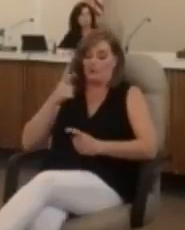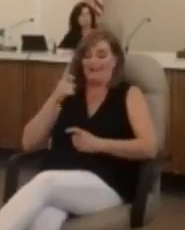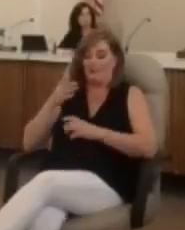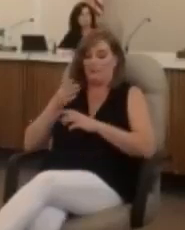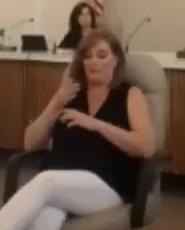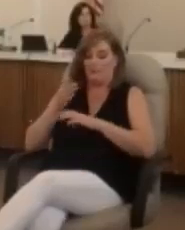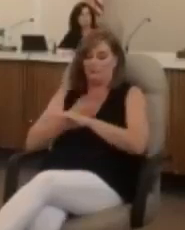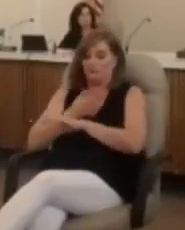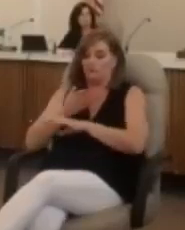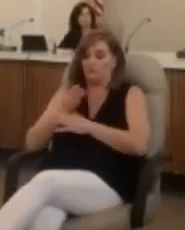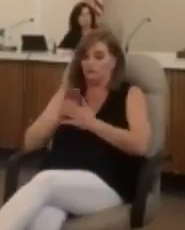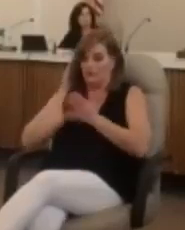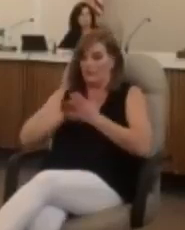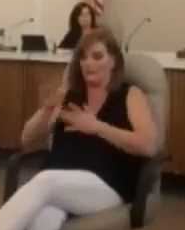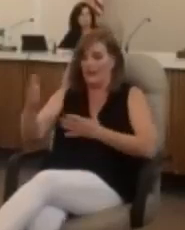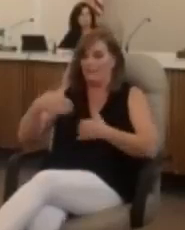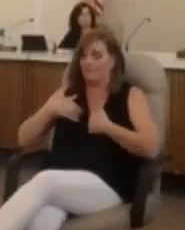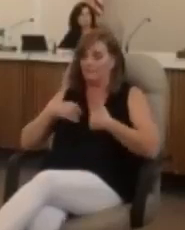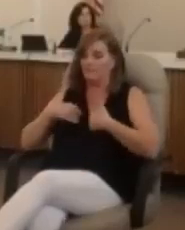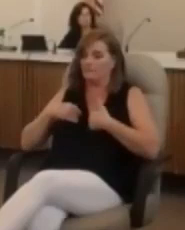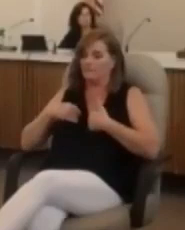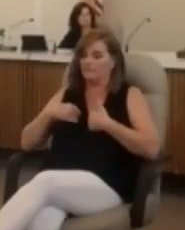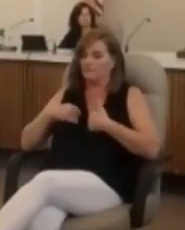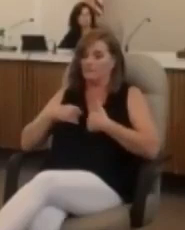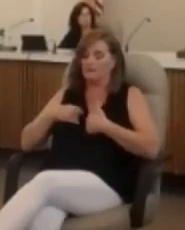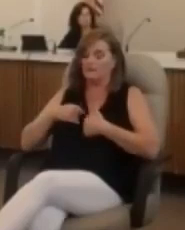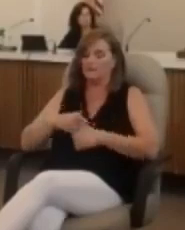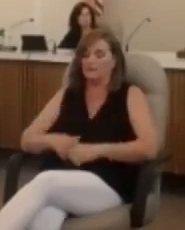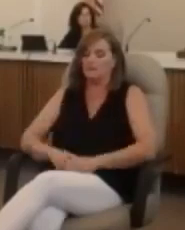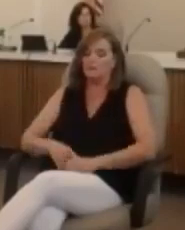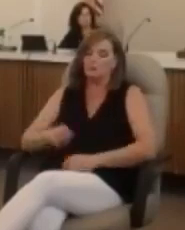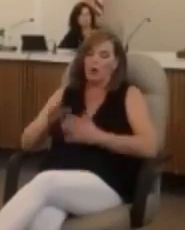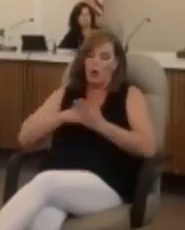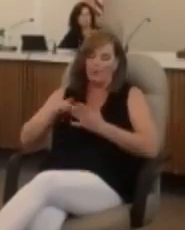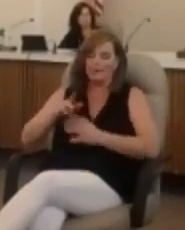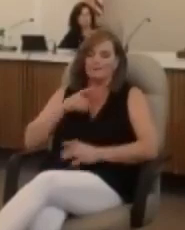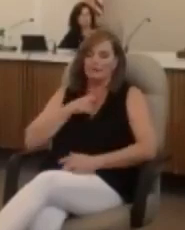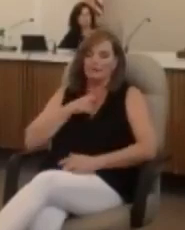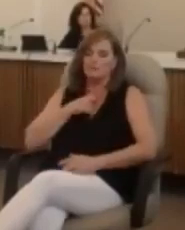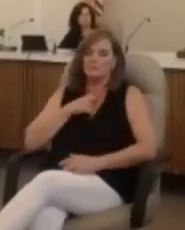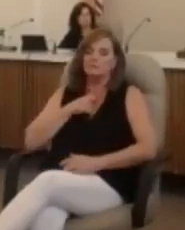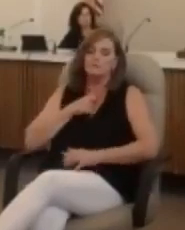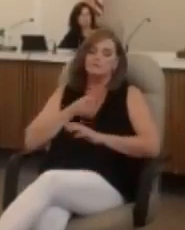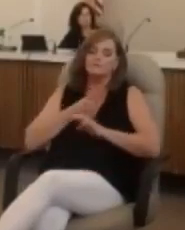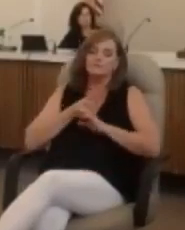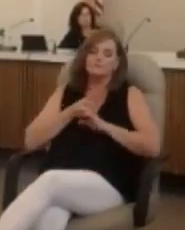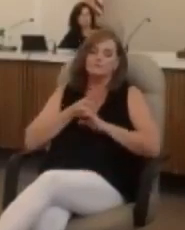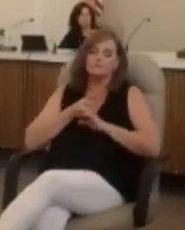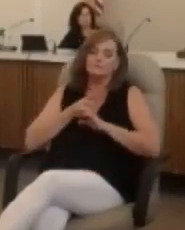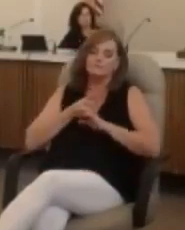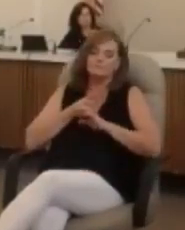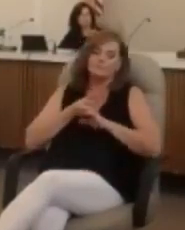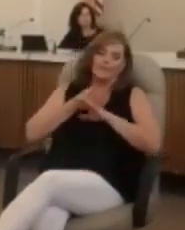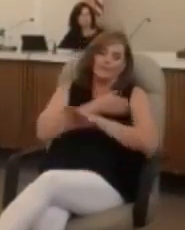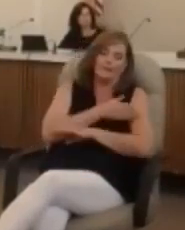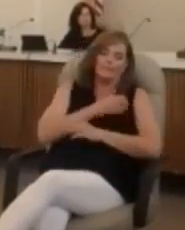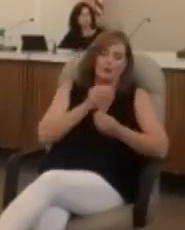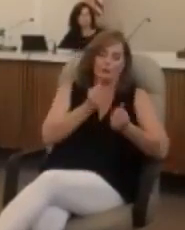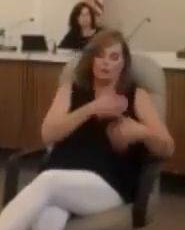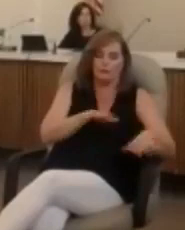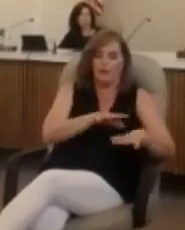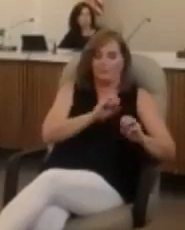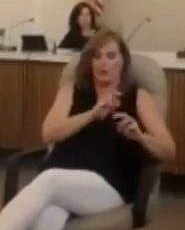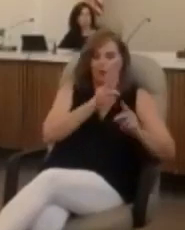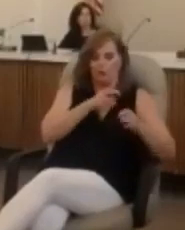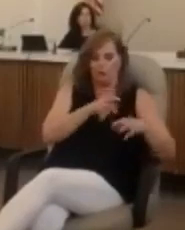there. And so in a lot of cases, the existing property owners want to control what's in that buffer. So we asked